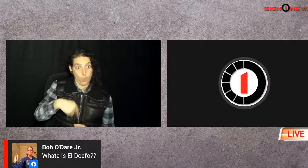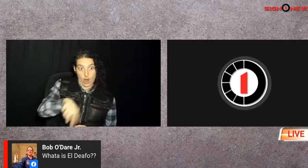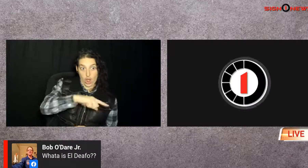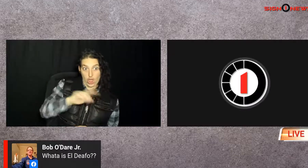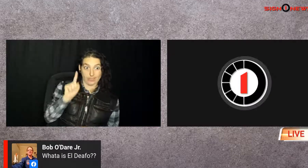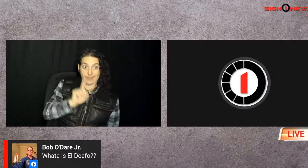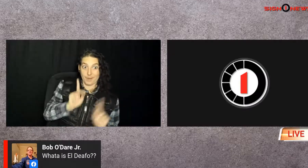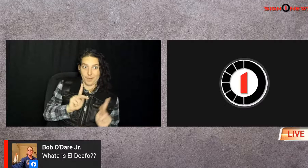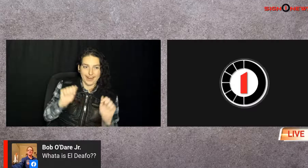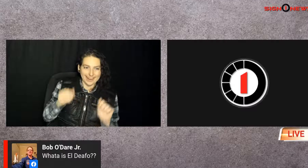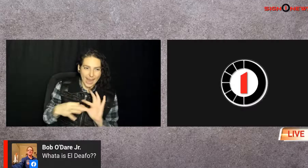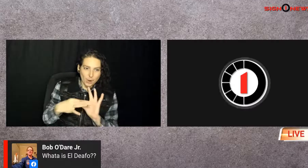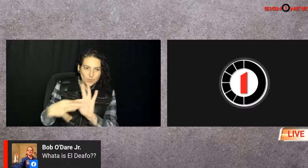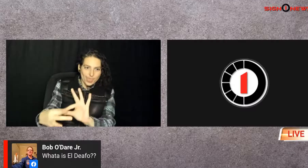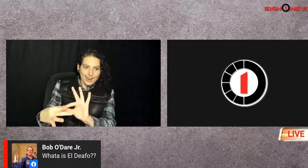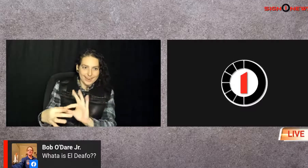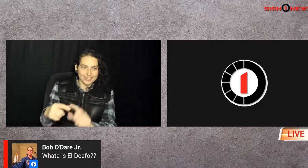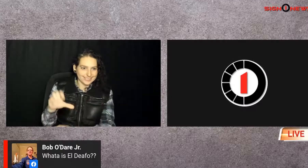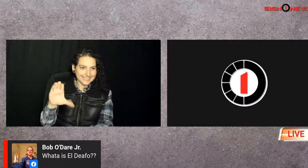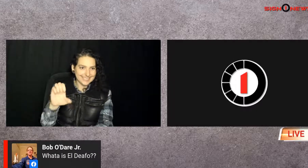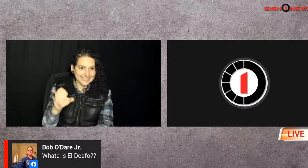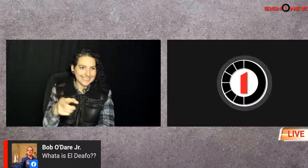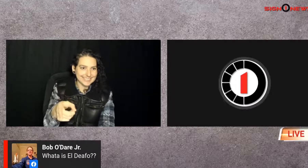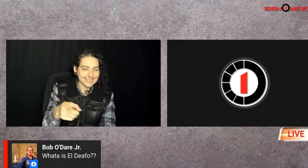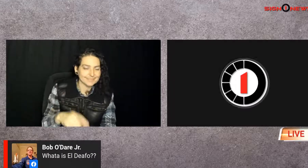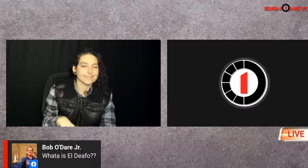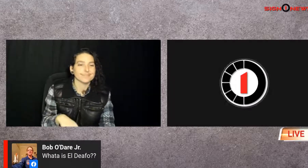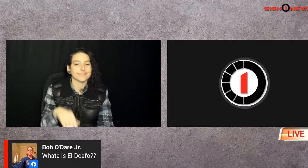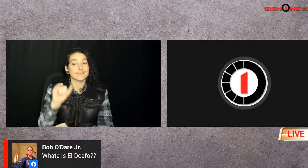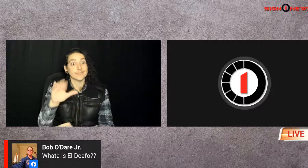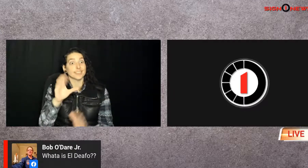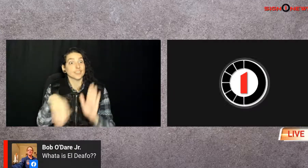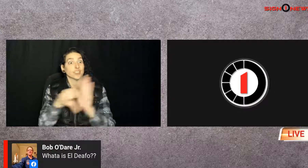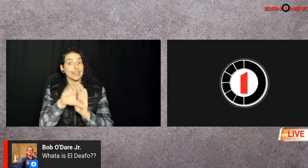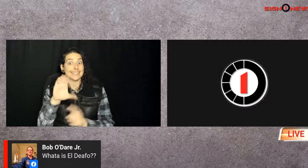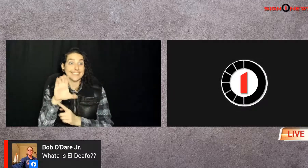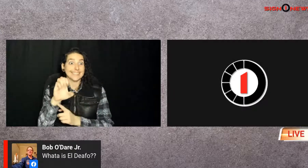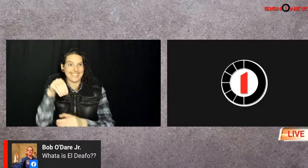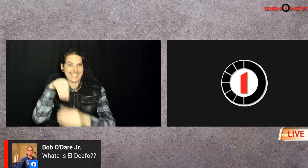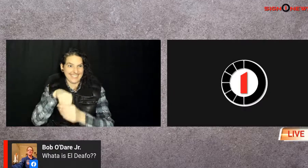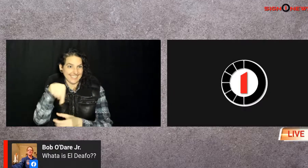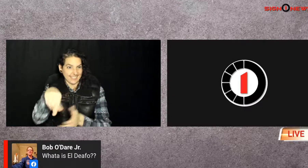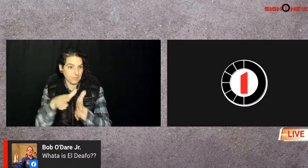Since she was a little bit different than other people. And a lot of deaf people can relate to CeCe,